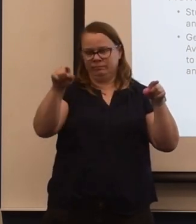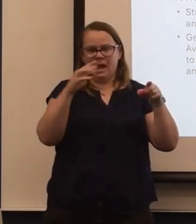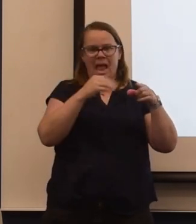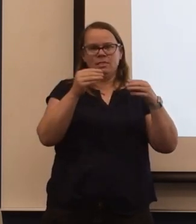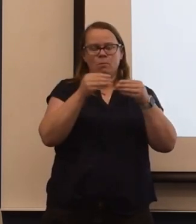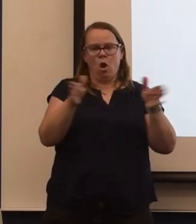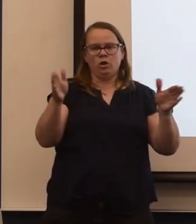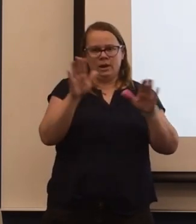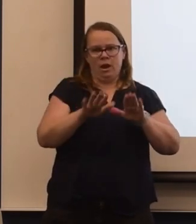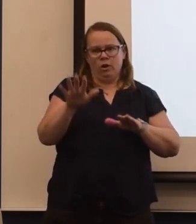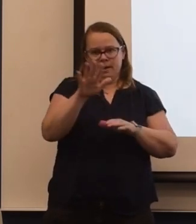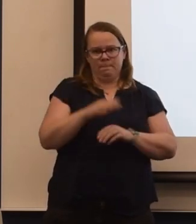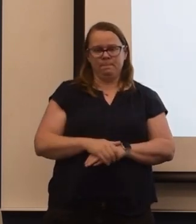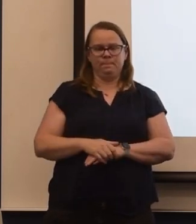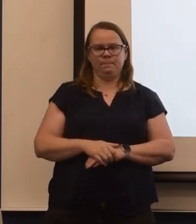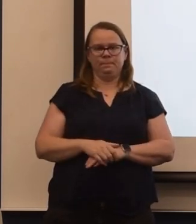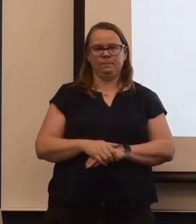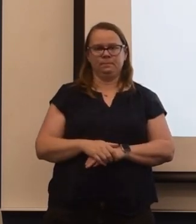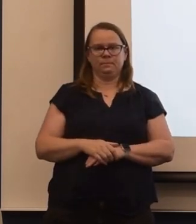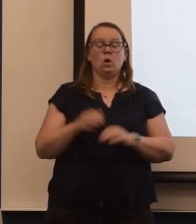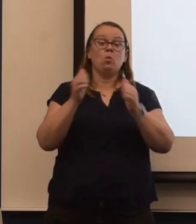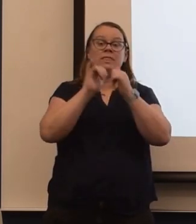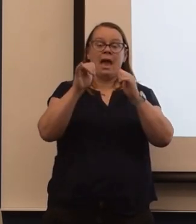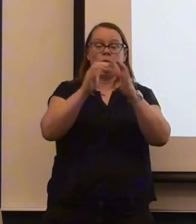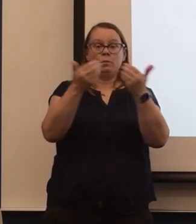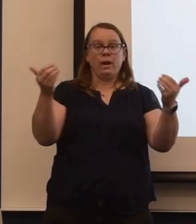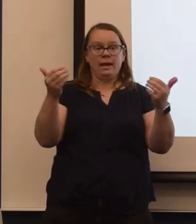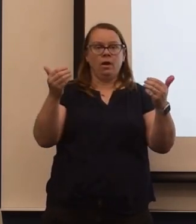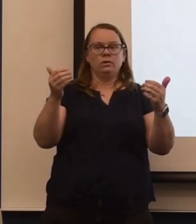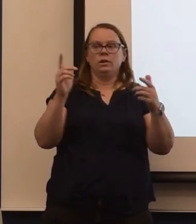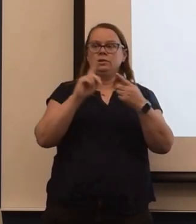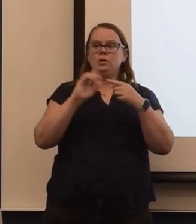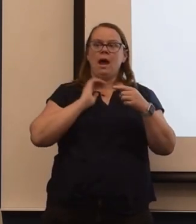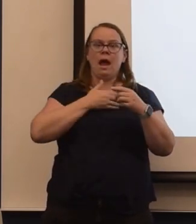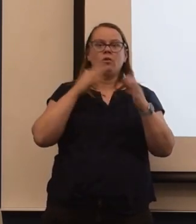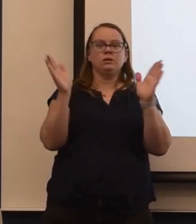And so with that, we'll break out into our small groups.